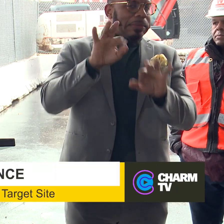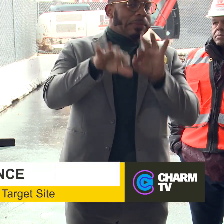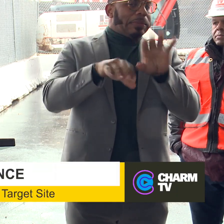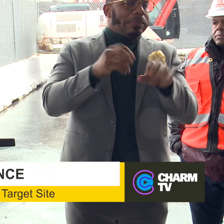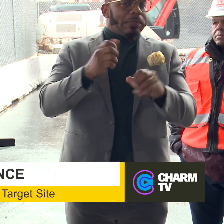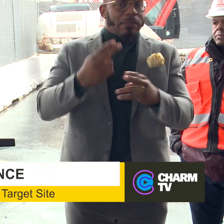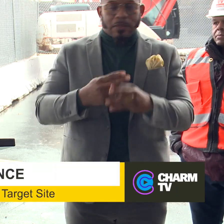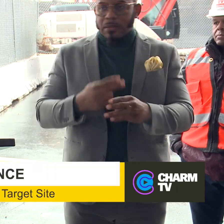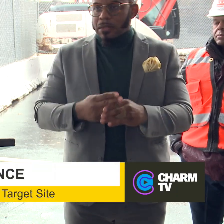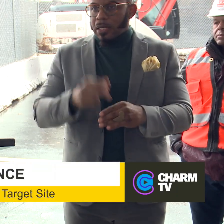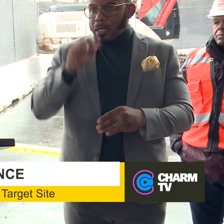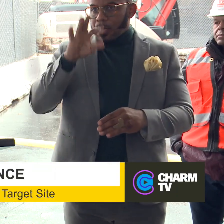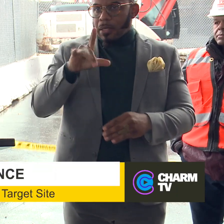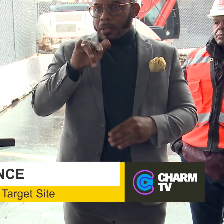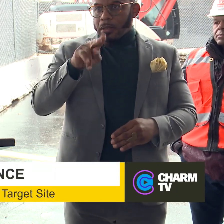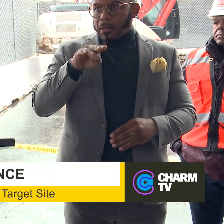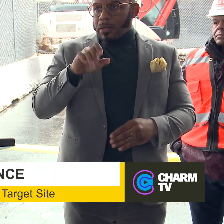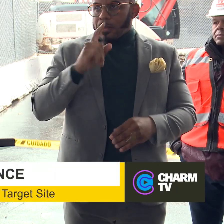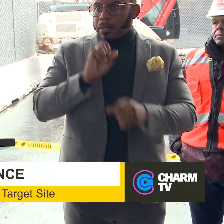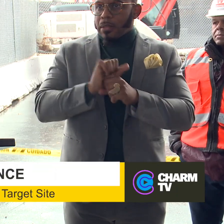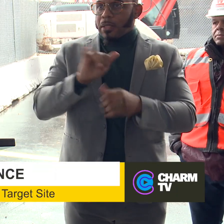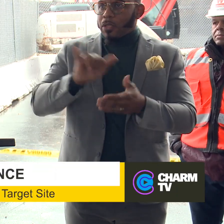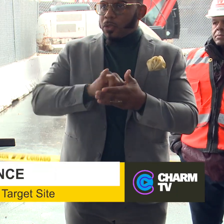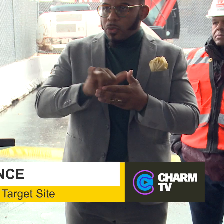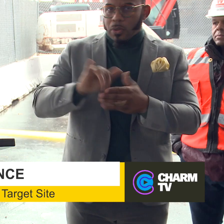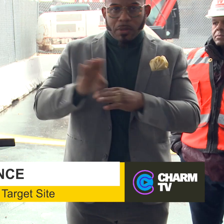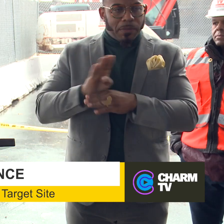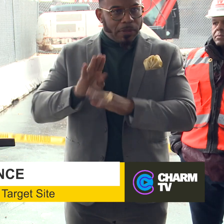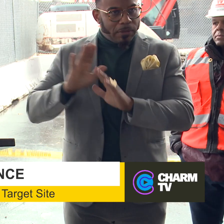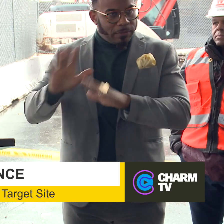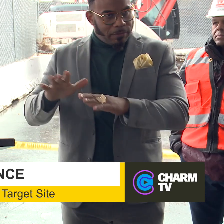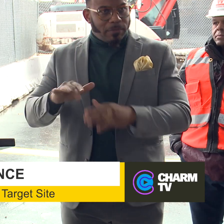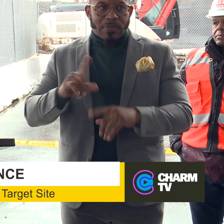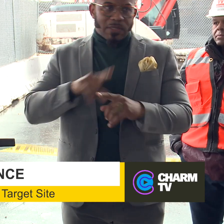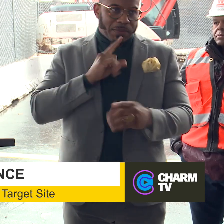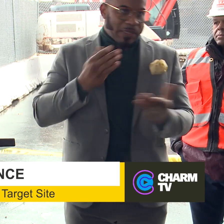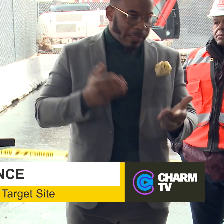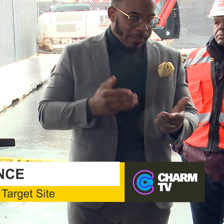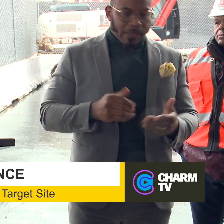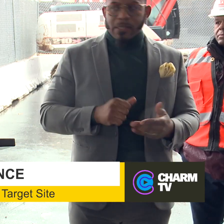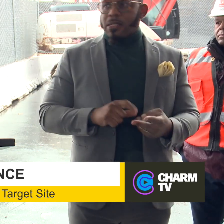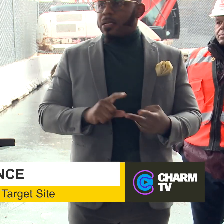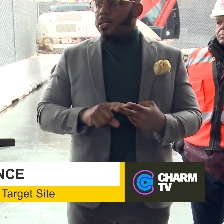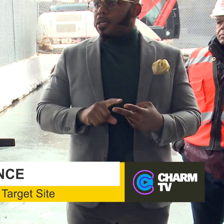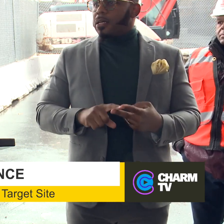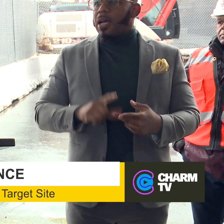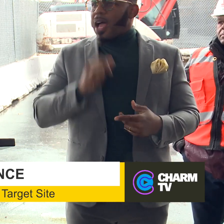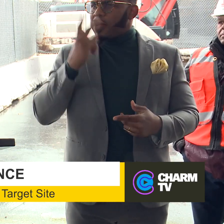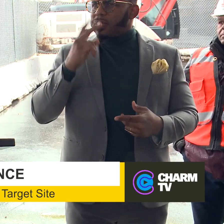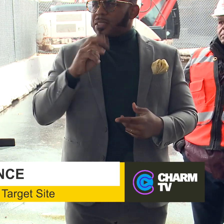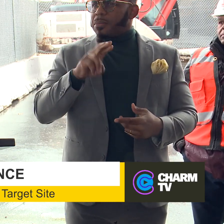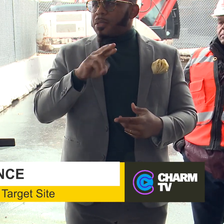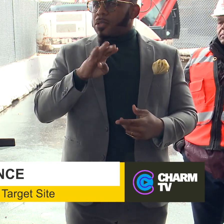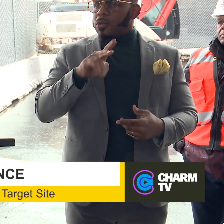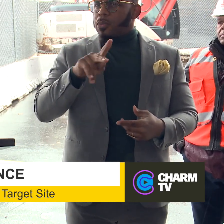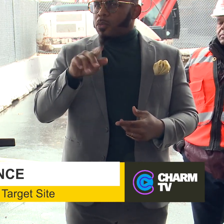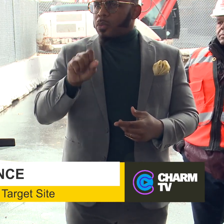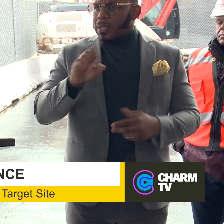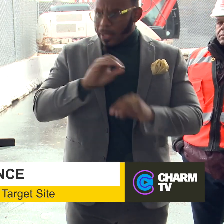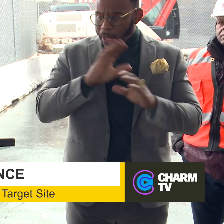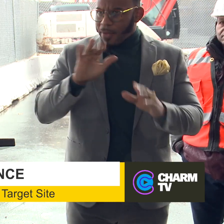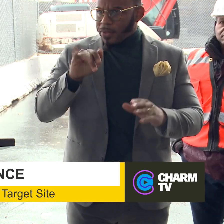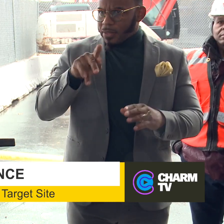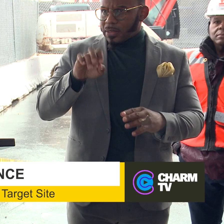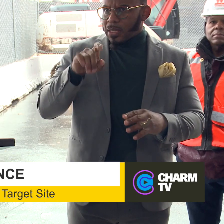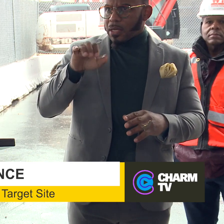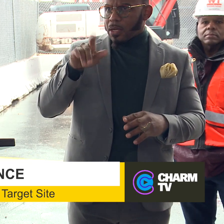mention a few. Pastor Lance is actually in New York on business today, so he couldn't be here. I don't see Mr. Brooks. Obviously,